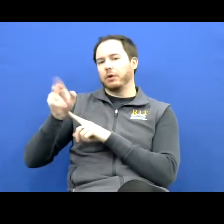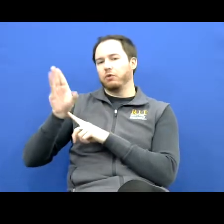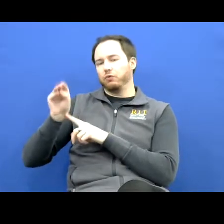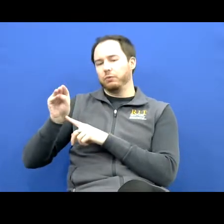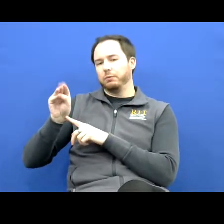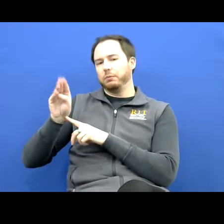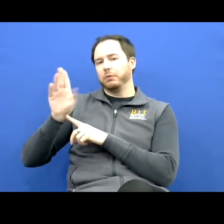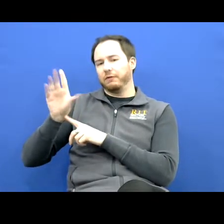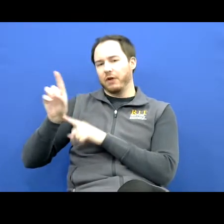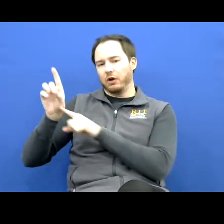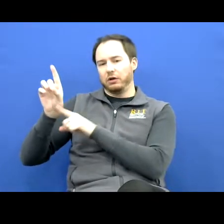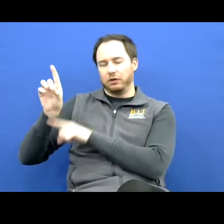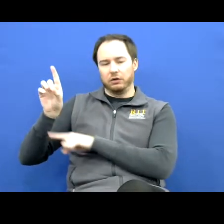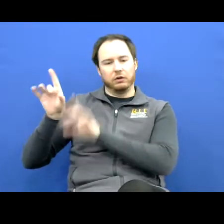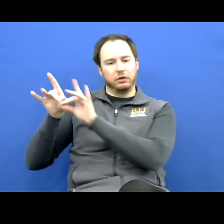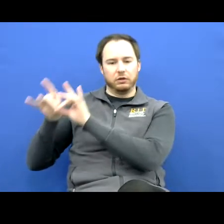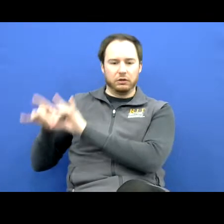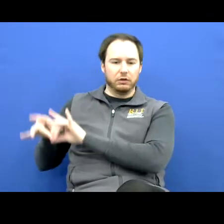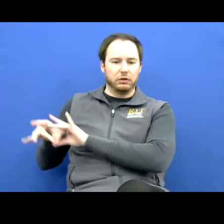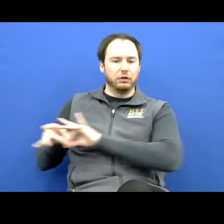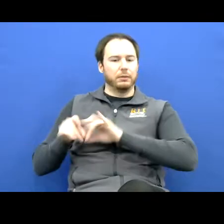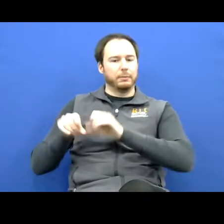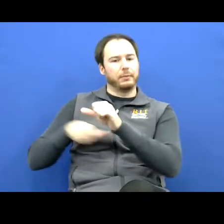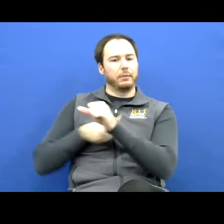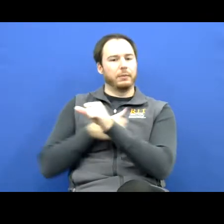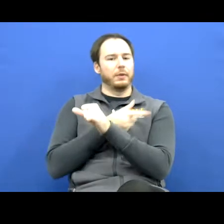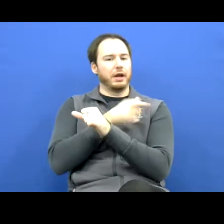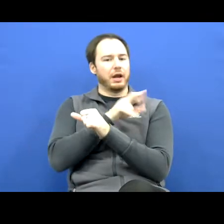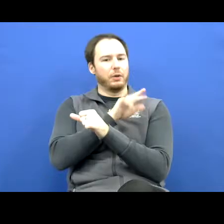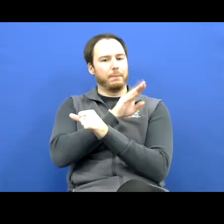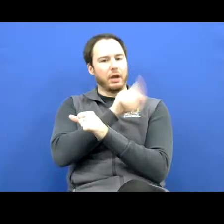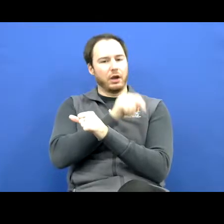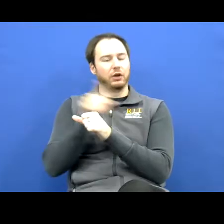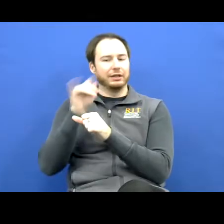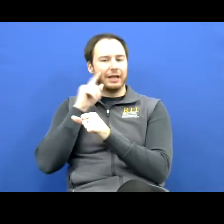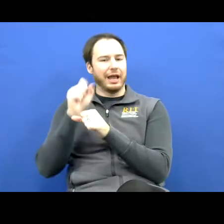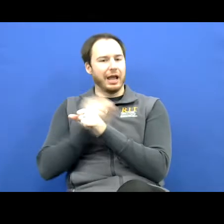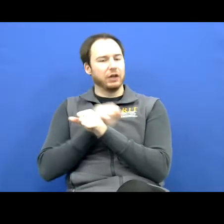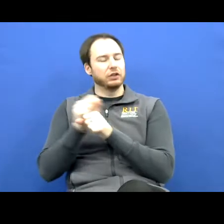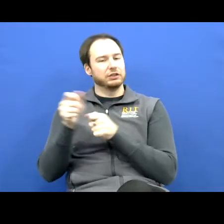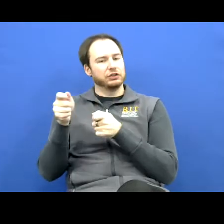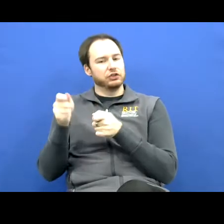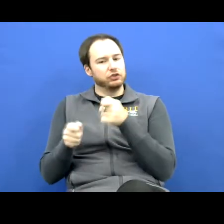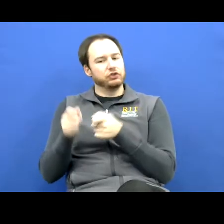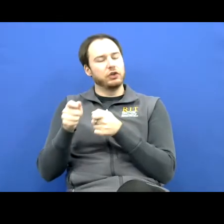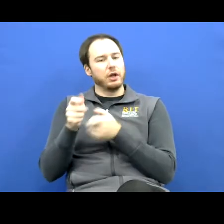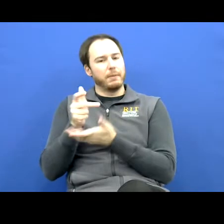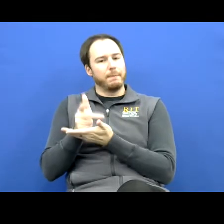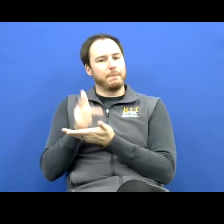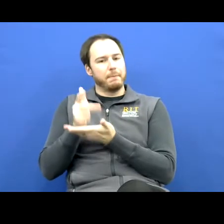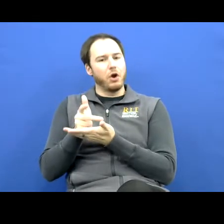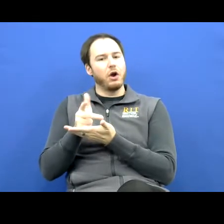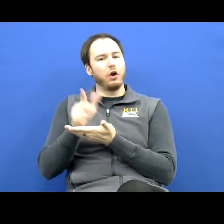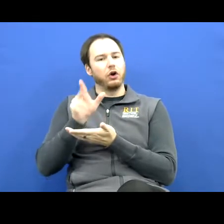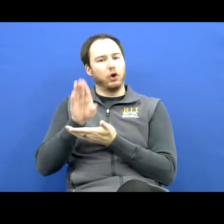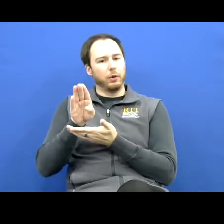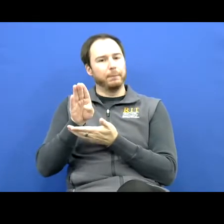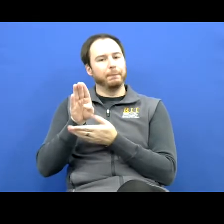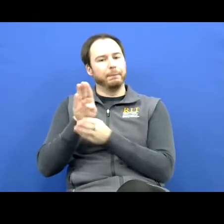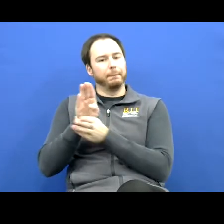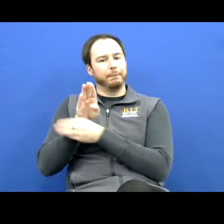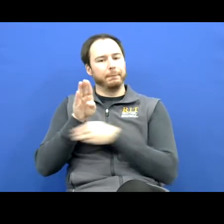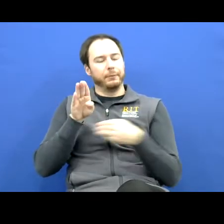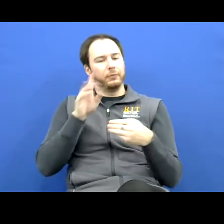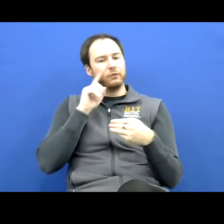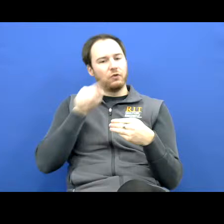Boulevard through that property and around Gander Mountain. So if you look, they actually adjusted the parking lot curbs for the